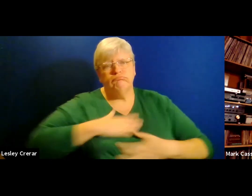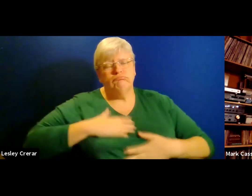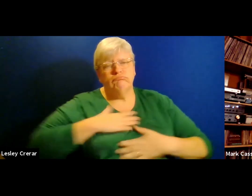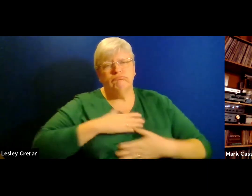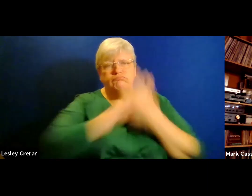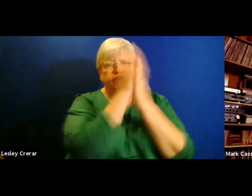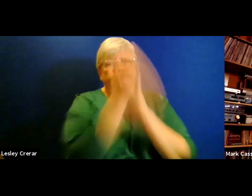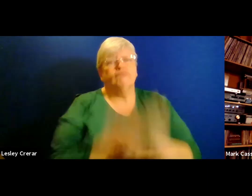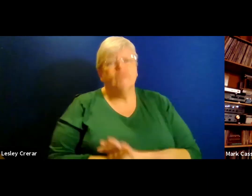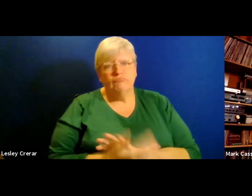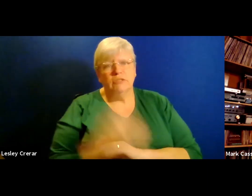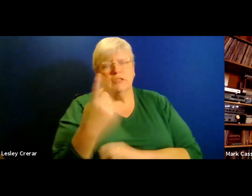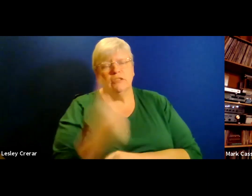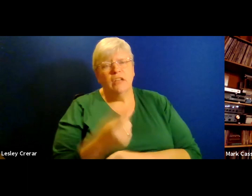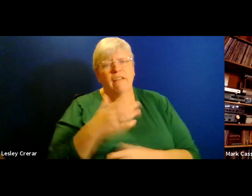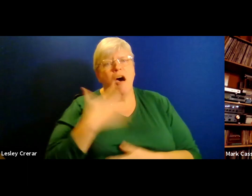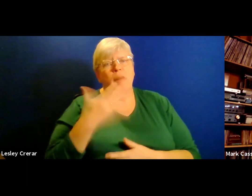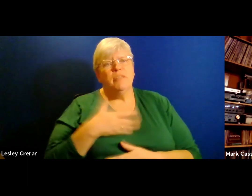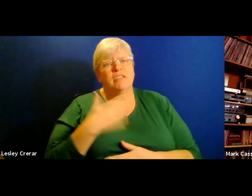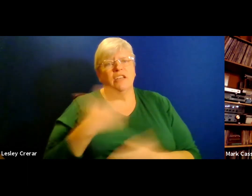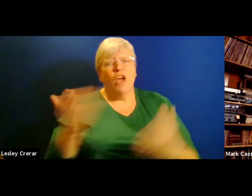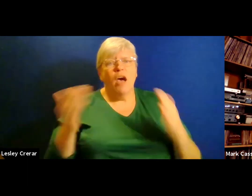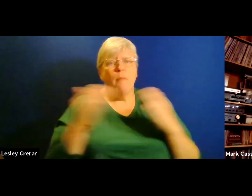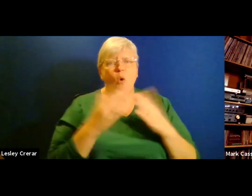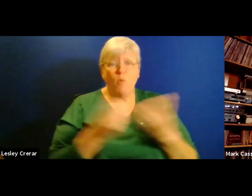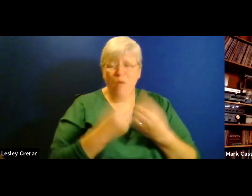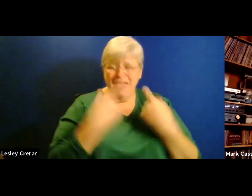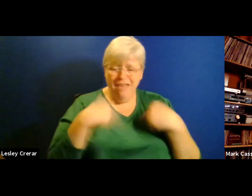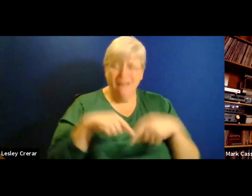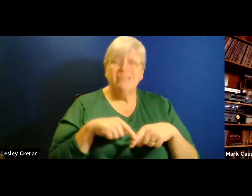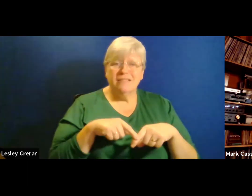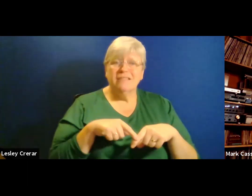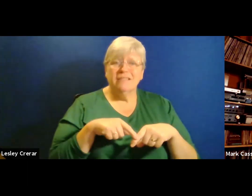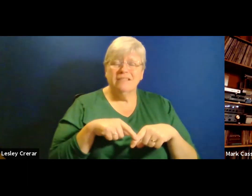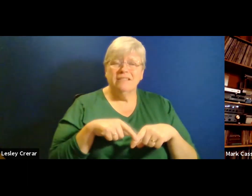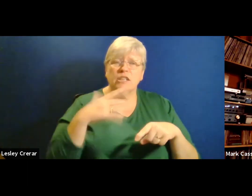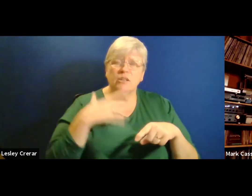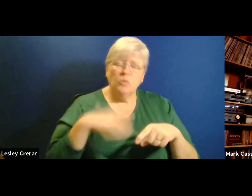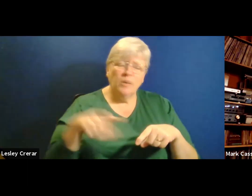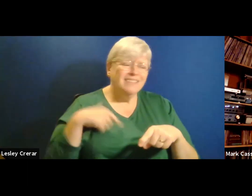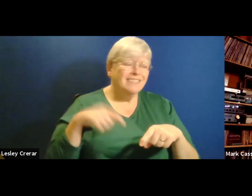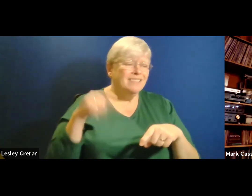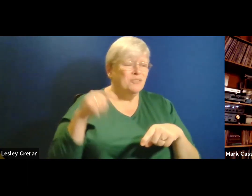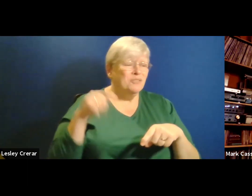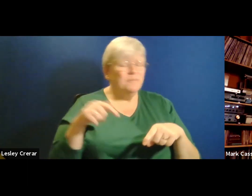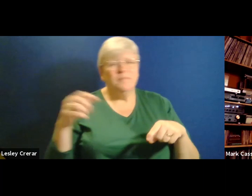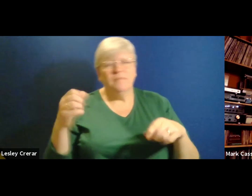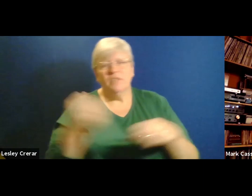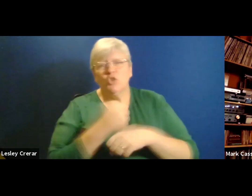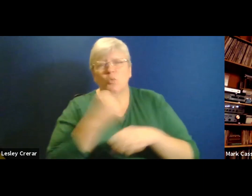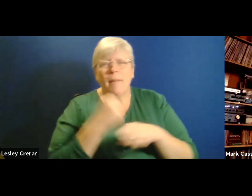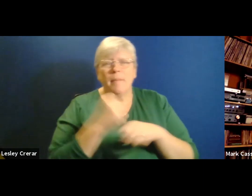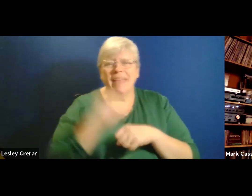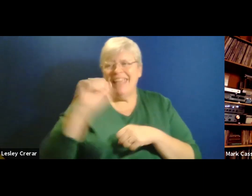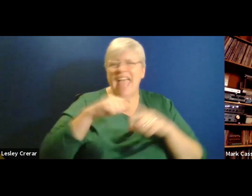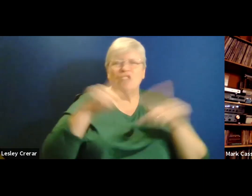And so he was going to come home and spend some time with us. And so he wanted to do up his room,